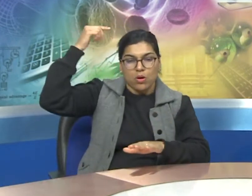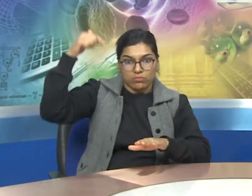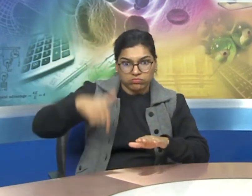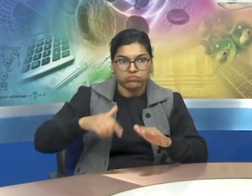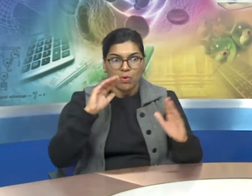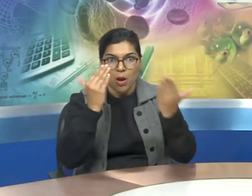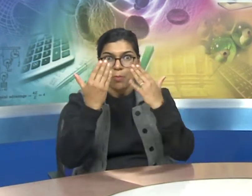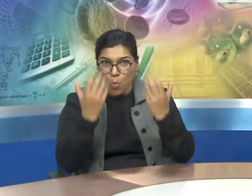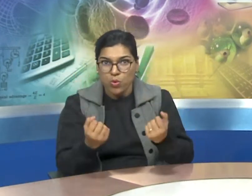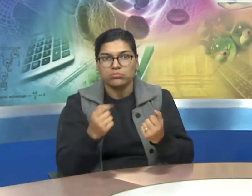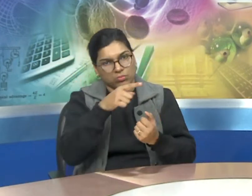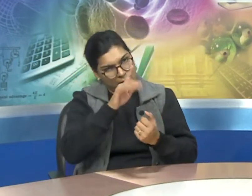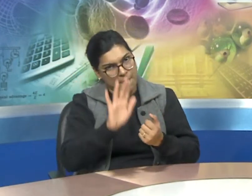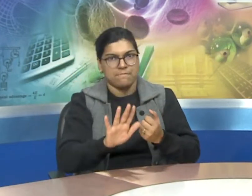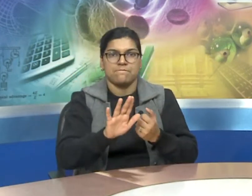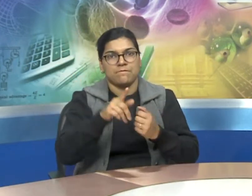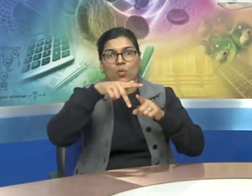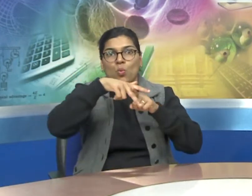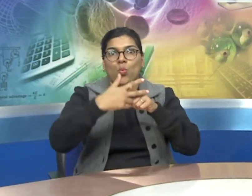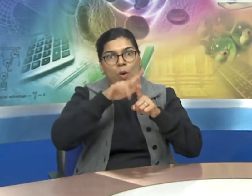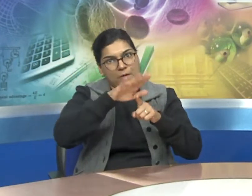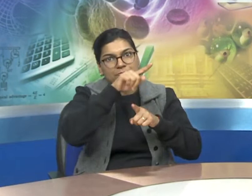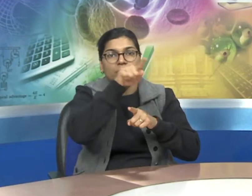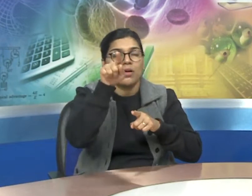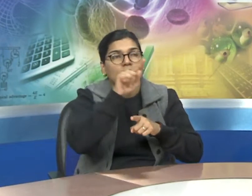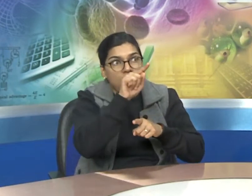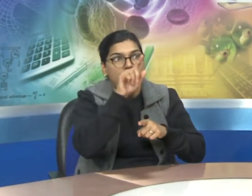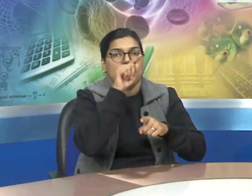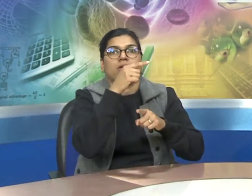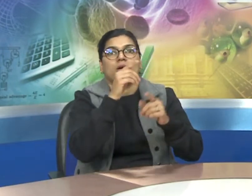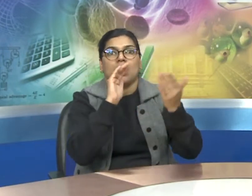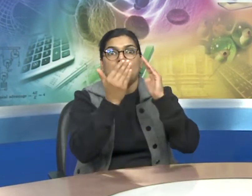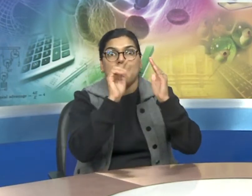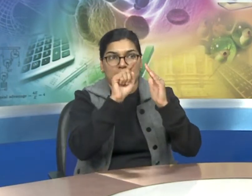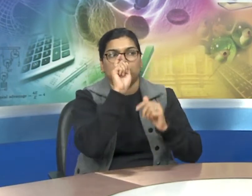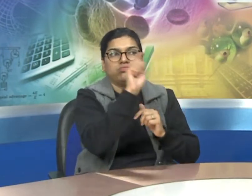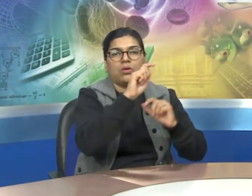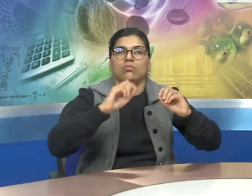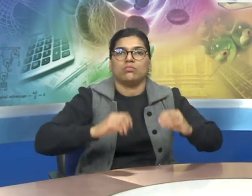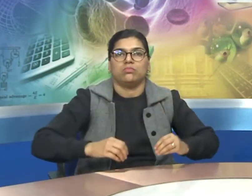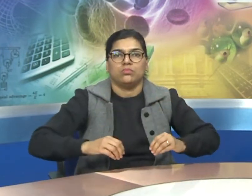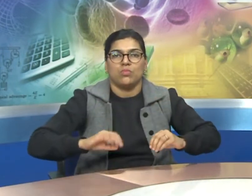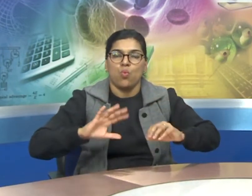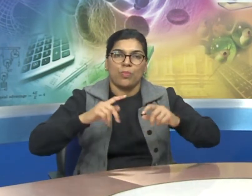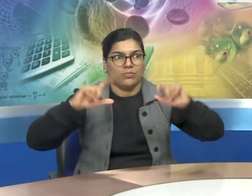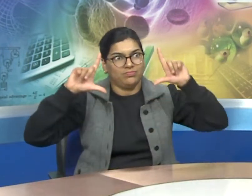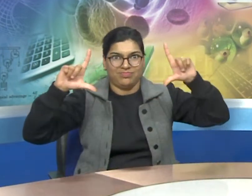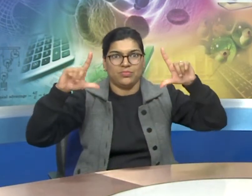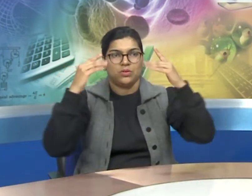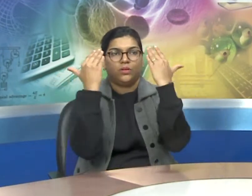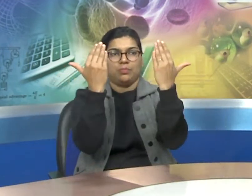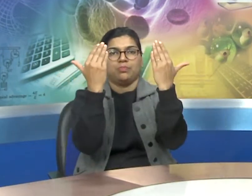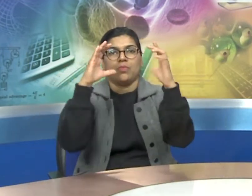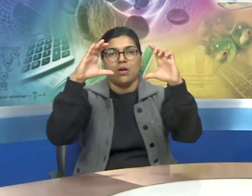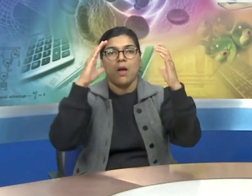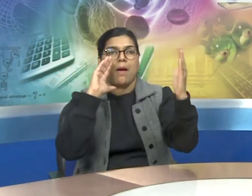slide layout is comparison. In that also we have two different